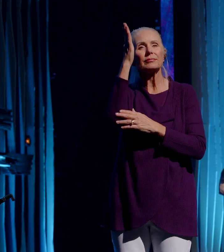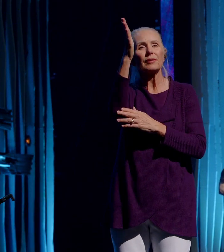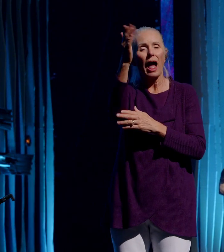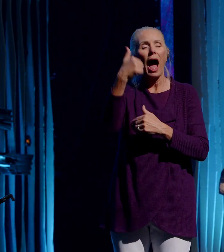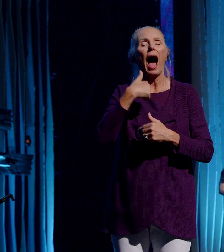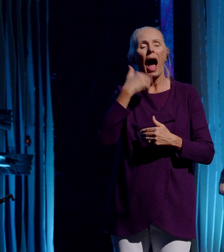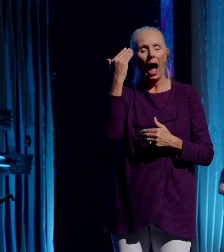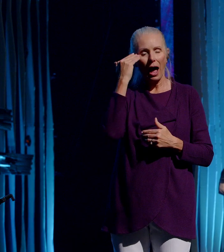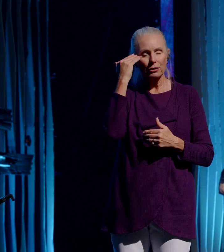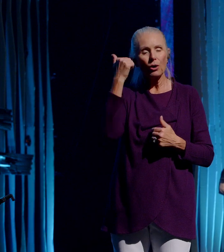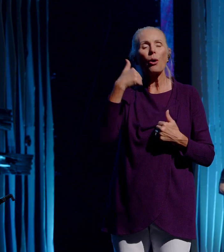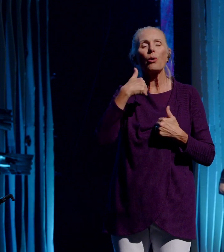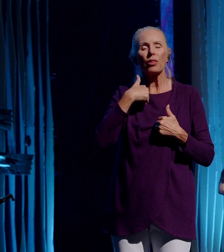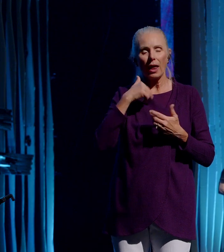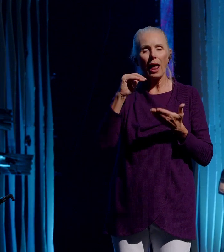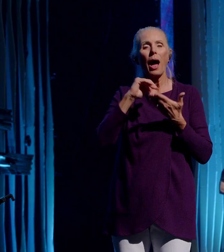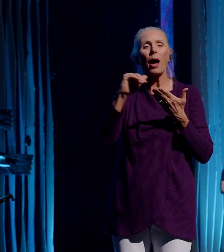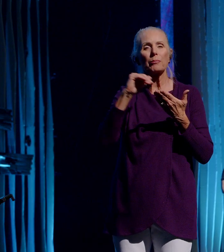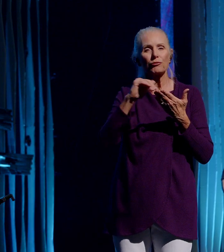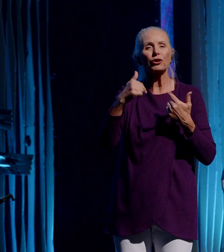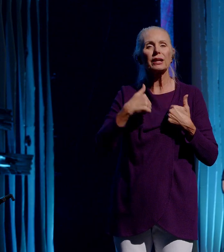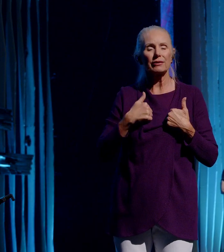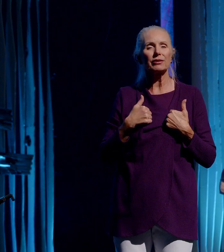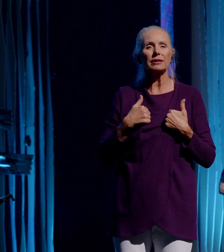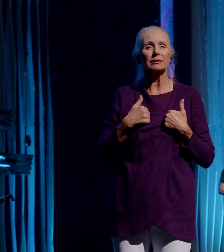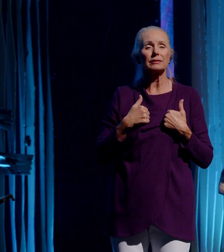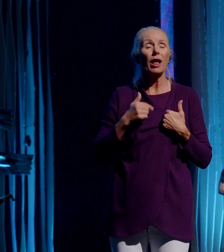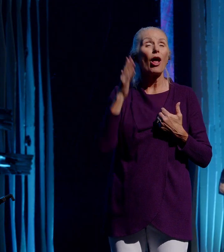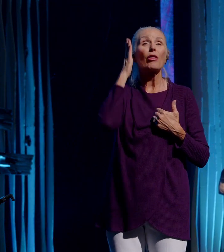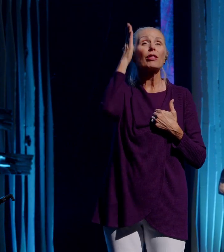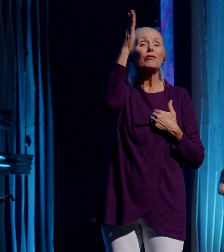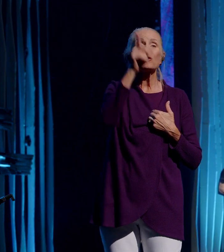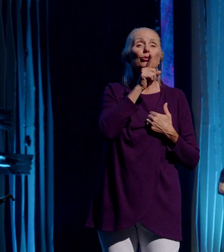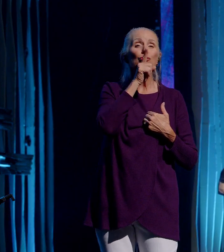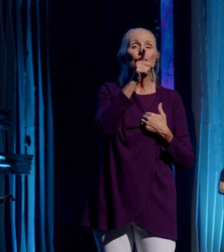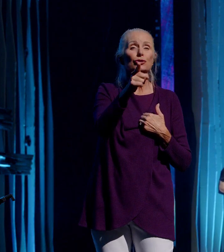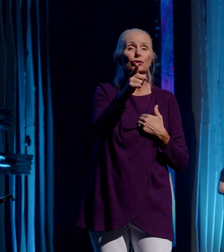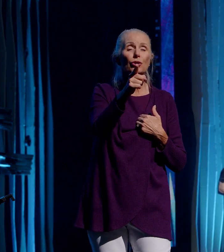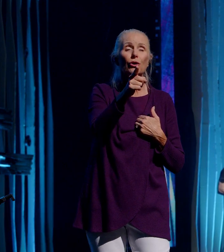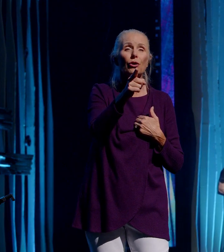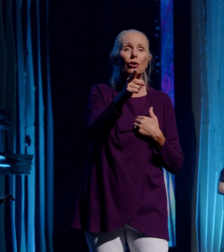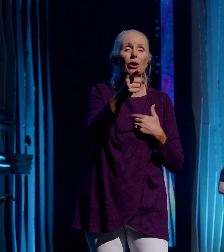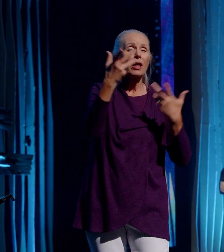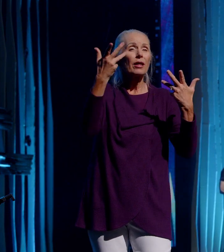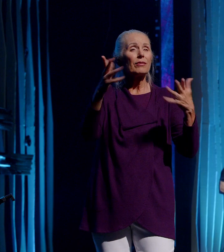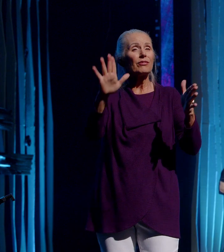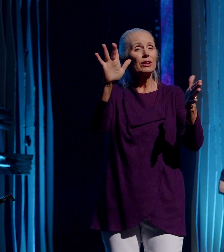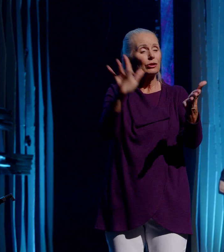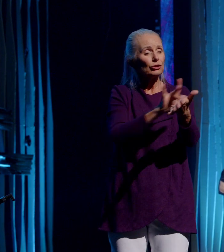forgiven. The future sure, the price it has been